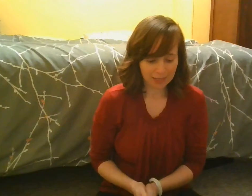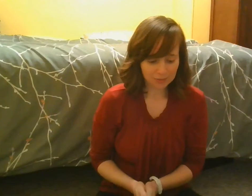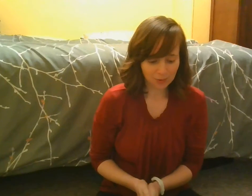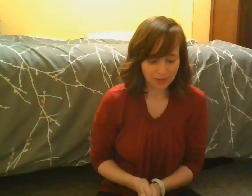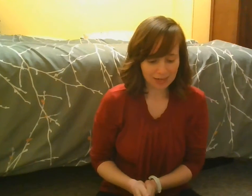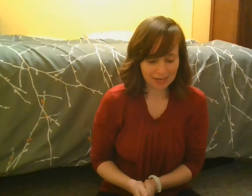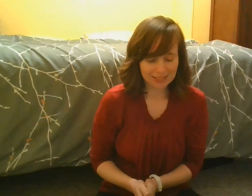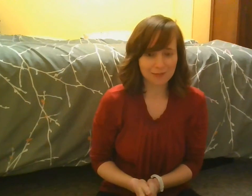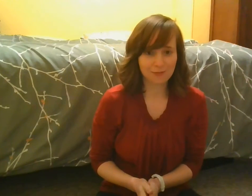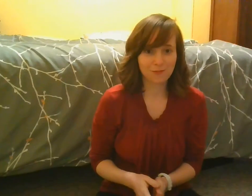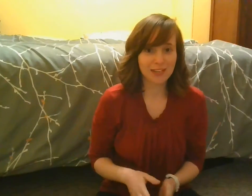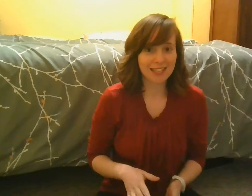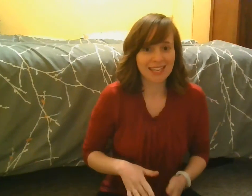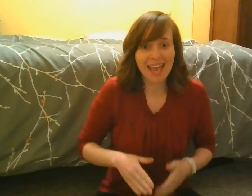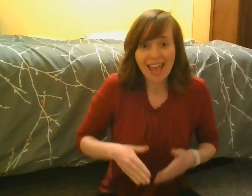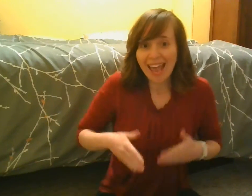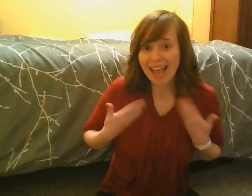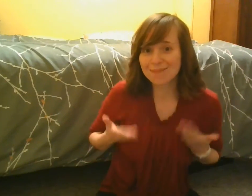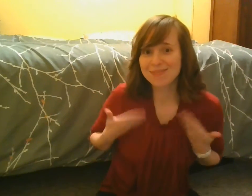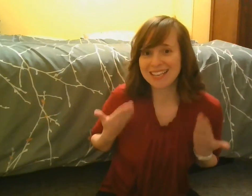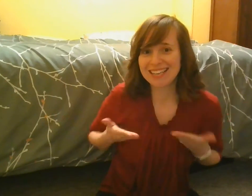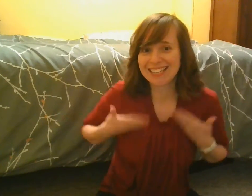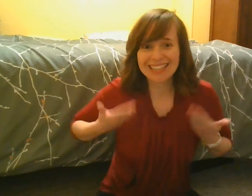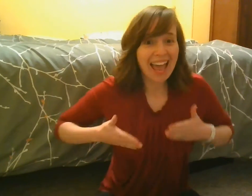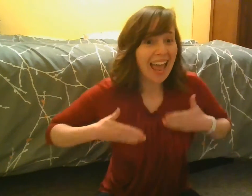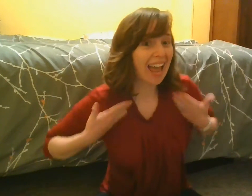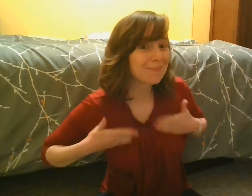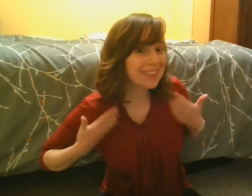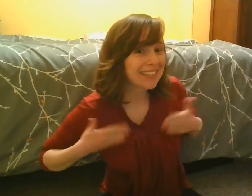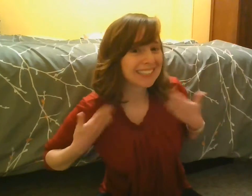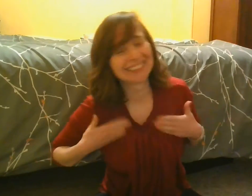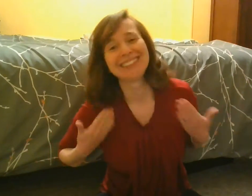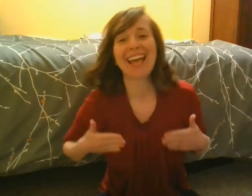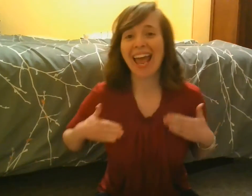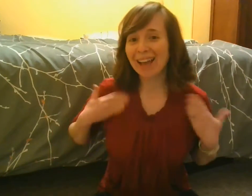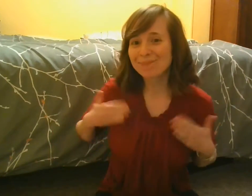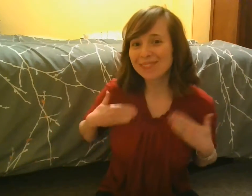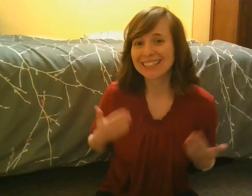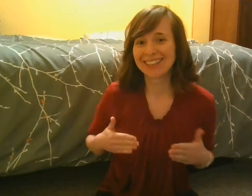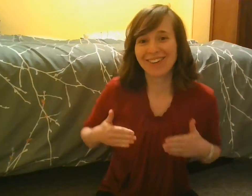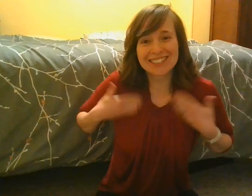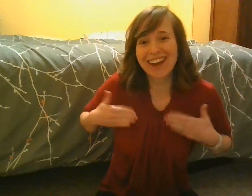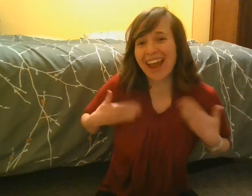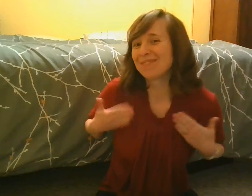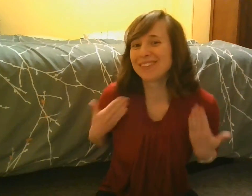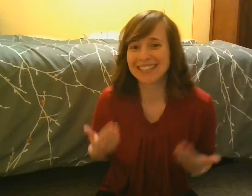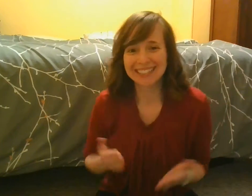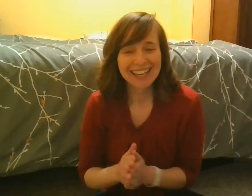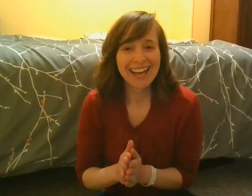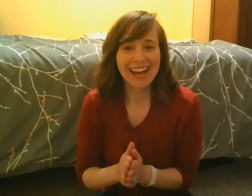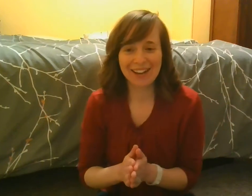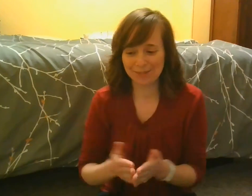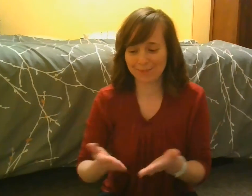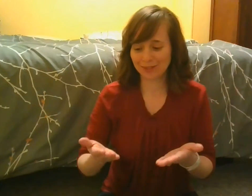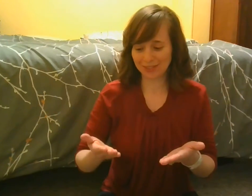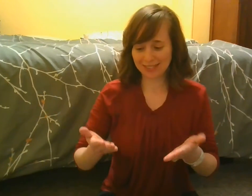Next one is feeling happy. Oh, so happy. So this is